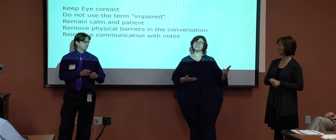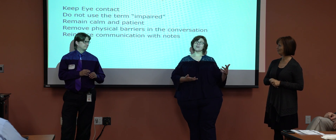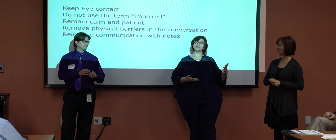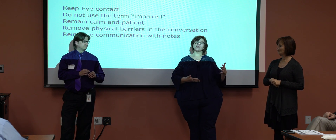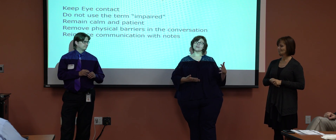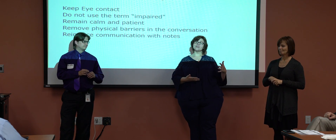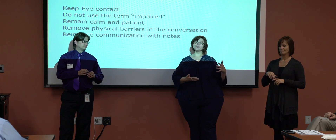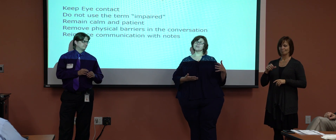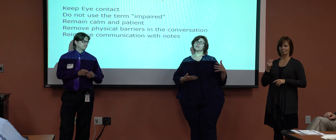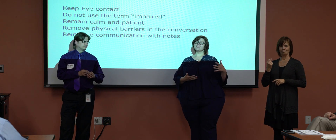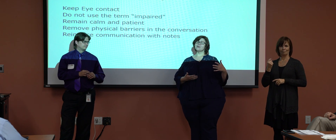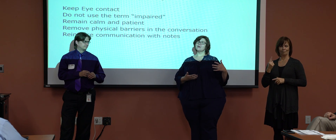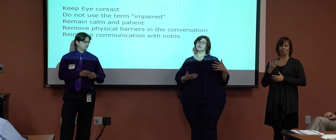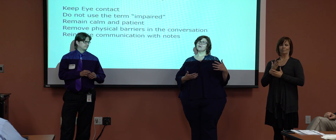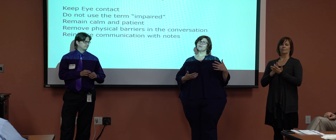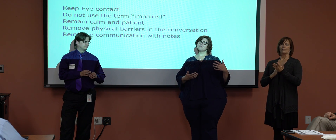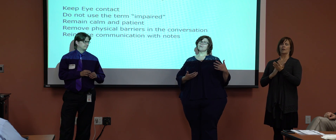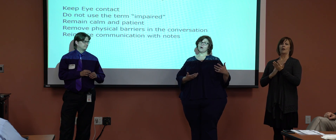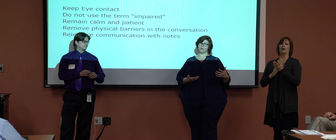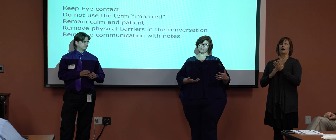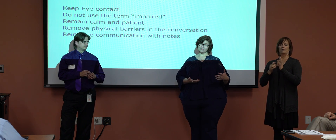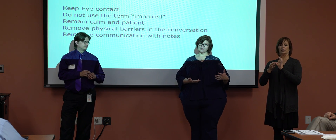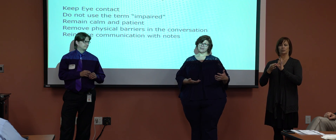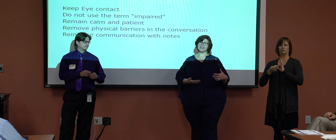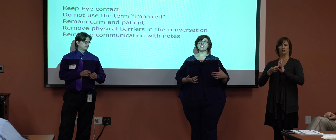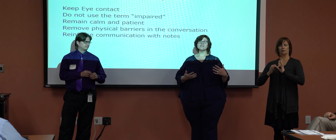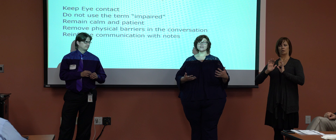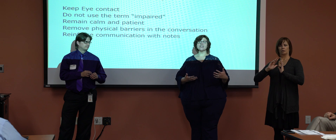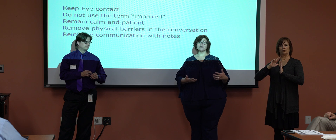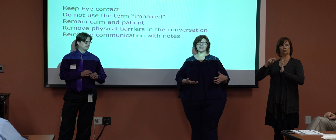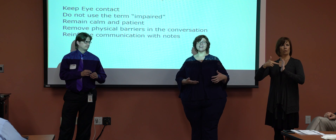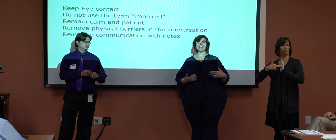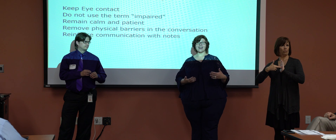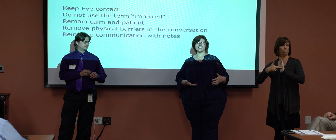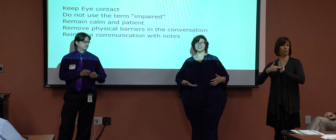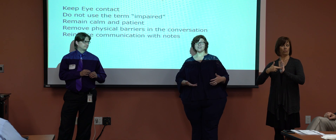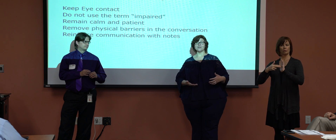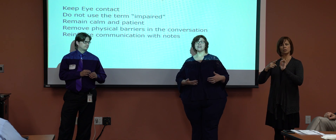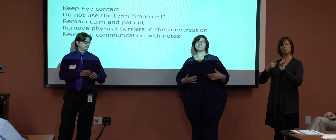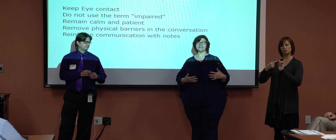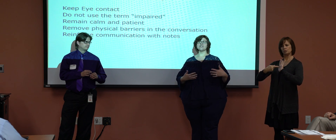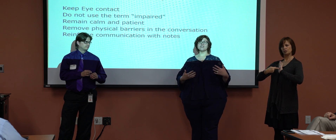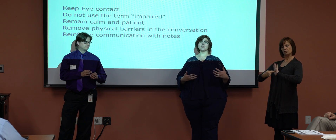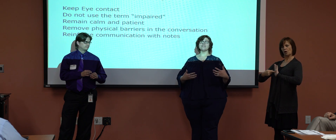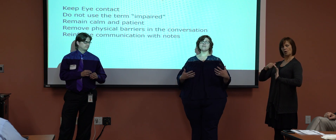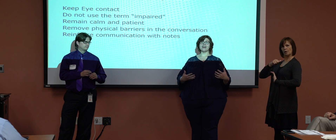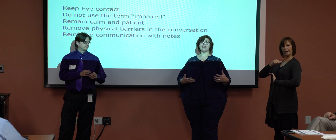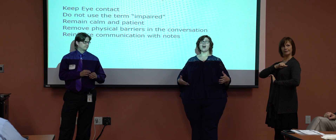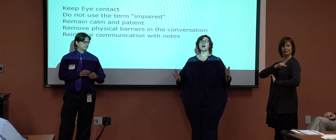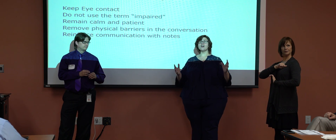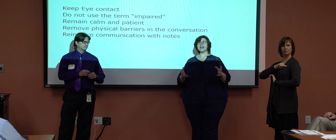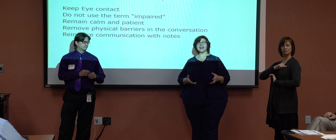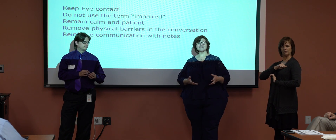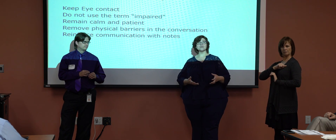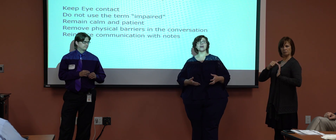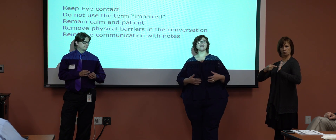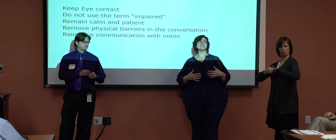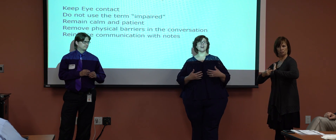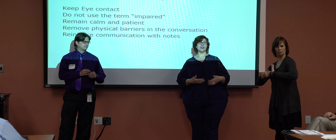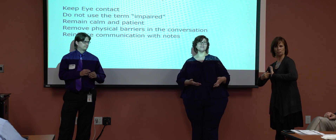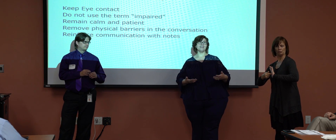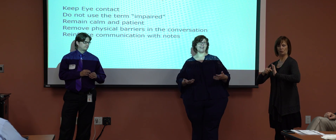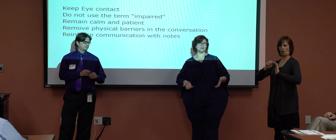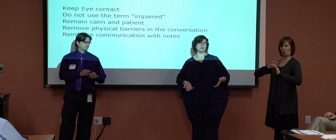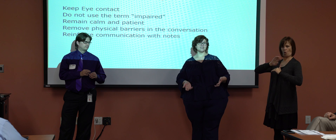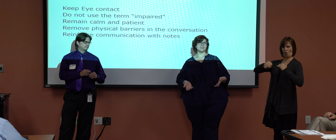Part of the interpreter's role is to convey the attitude and is to convey all